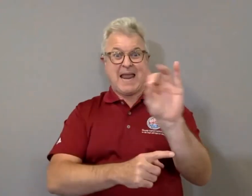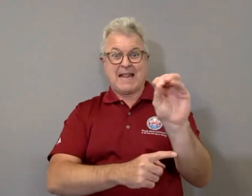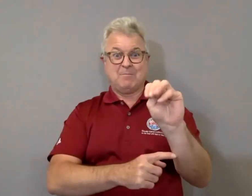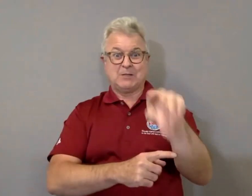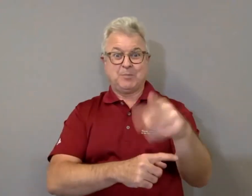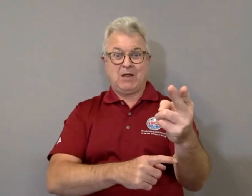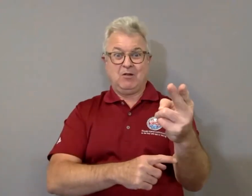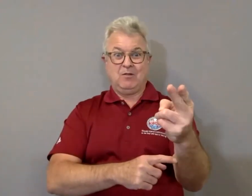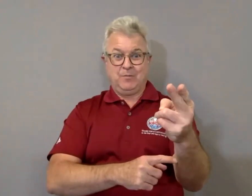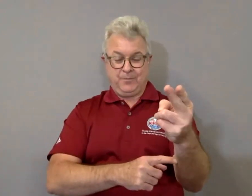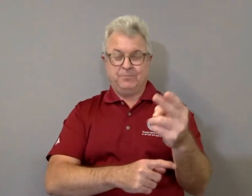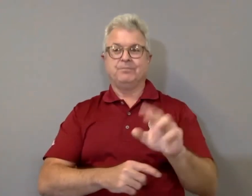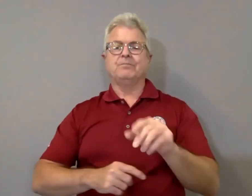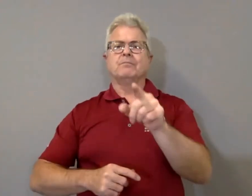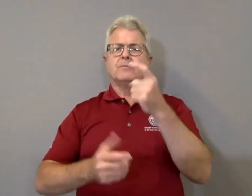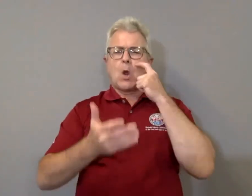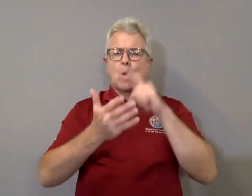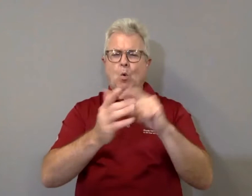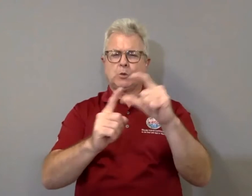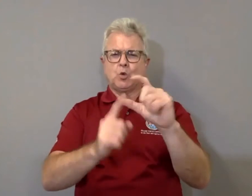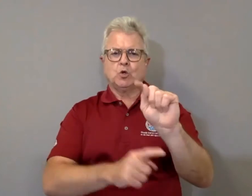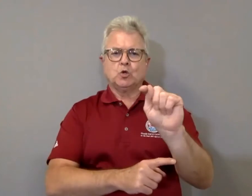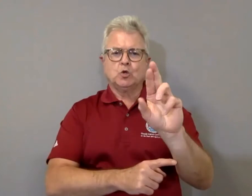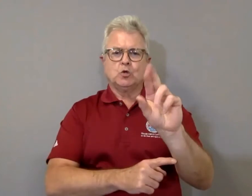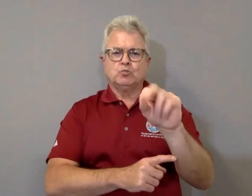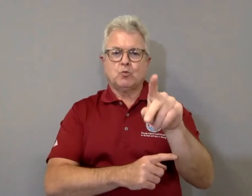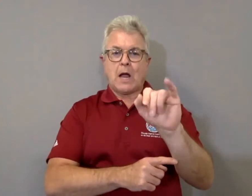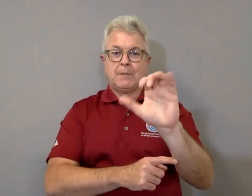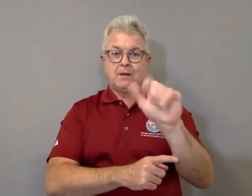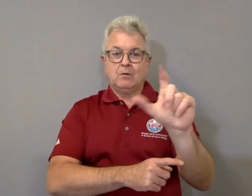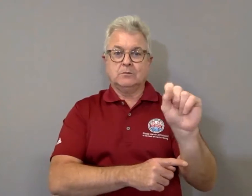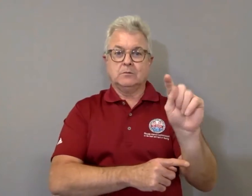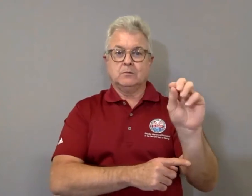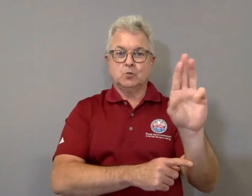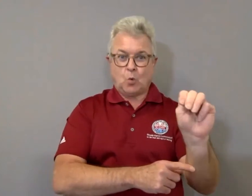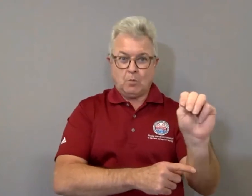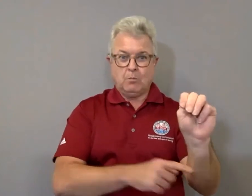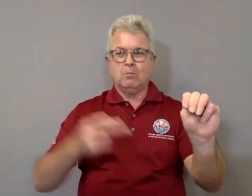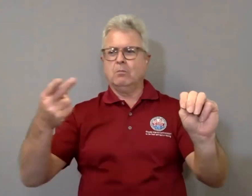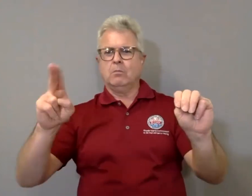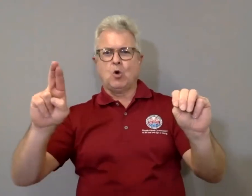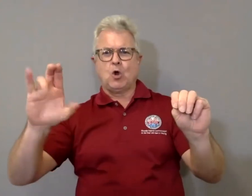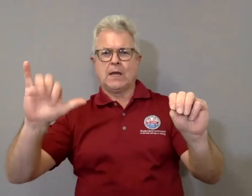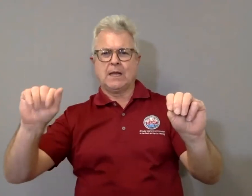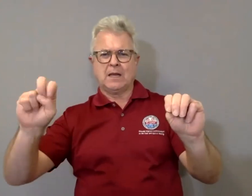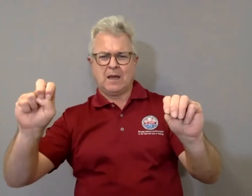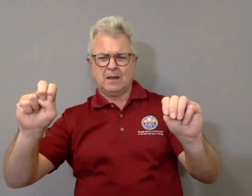The wind could reach up to 80 miles per hour. If you noticed the term